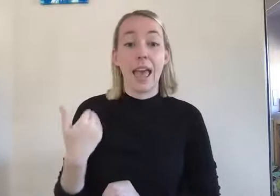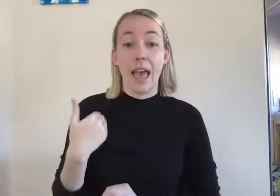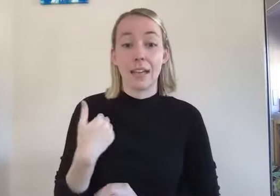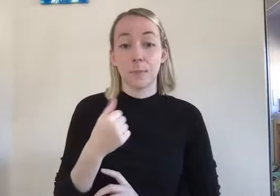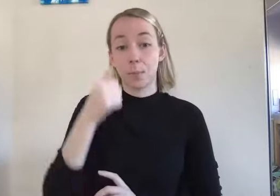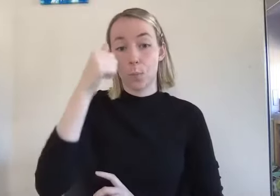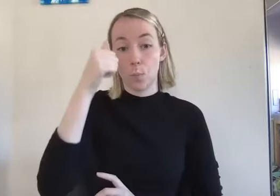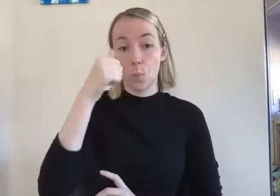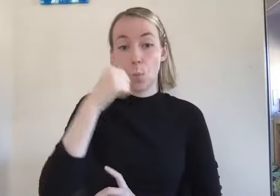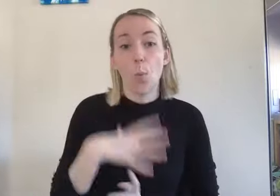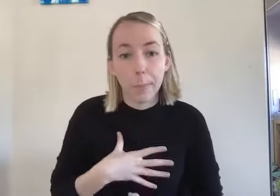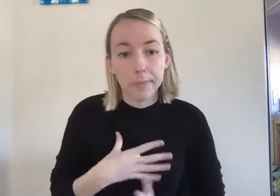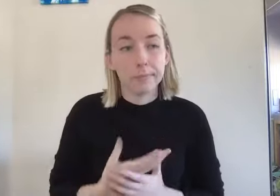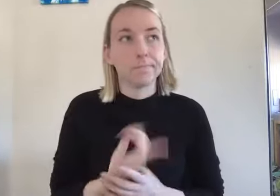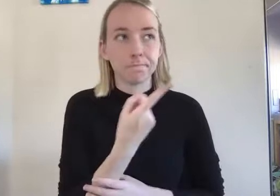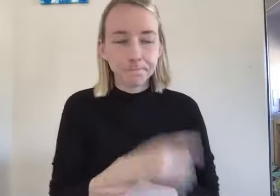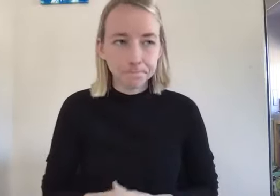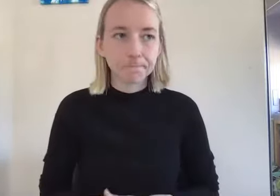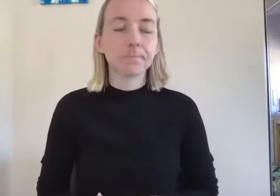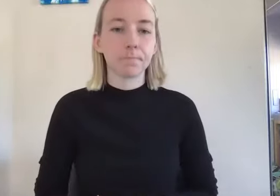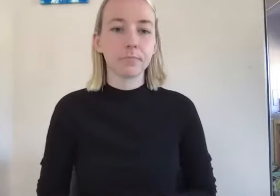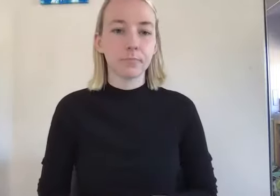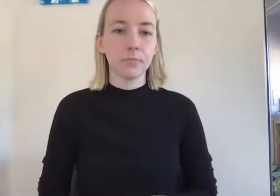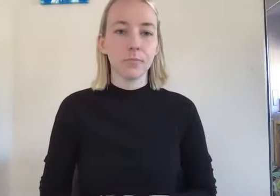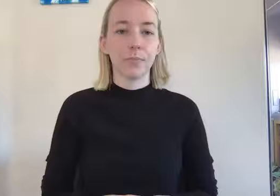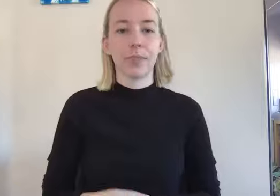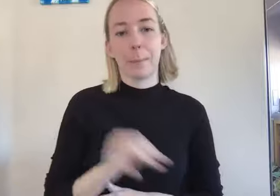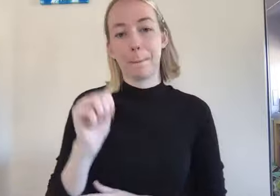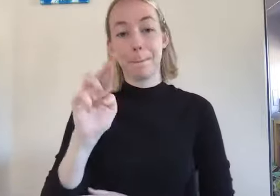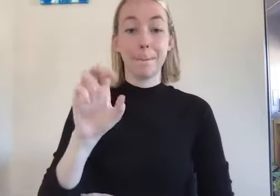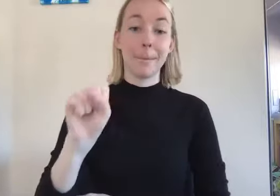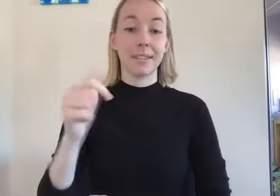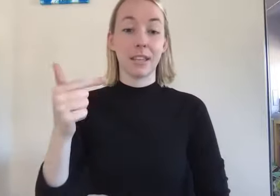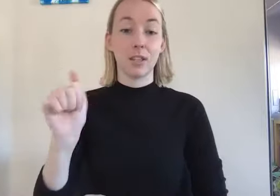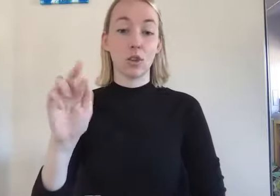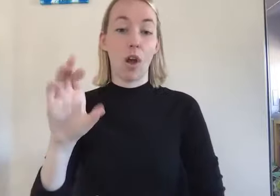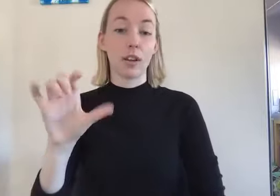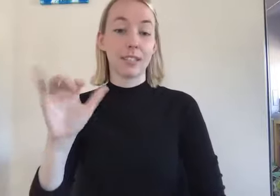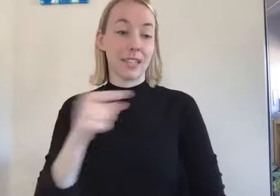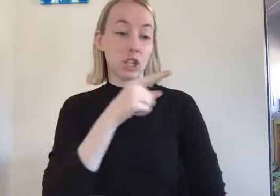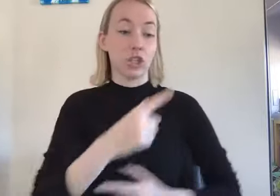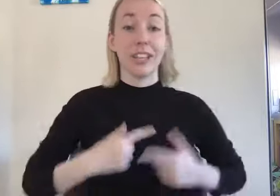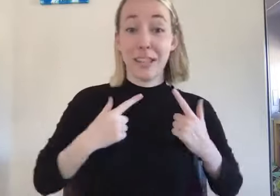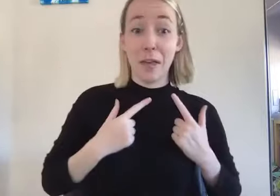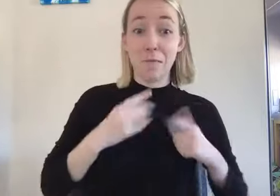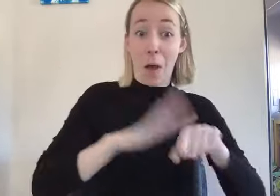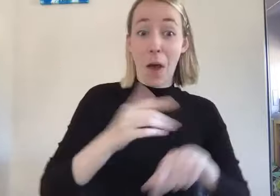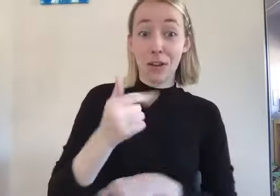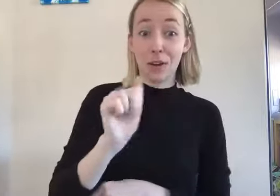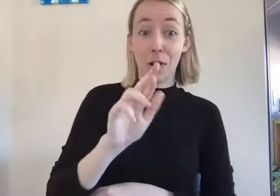I had a landlady in Santa Fe, and Mrs. Garcia was her name. And Mrs. Garcia lived on Garcia